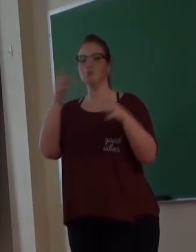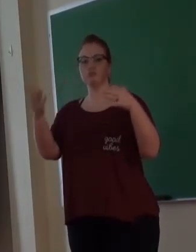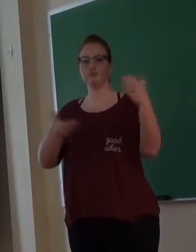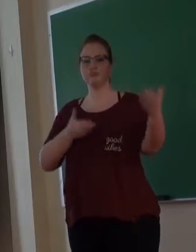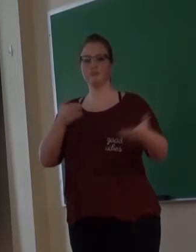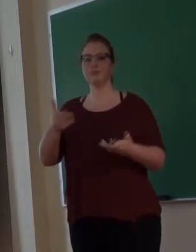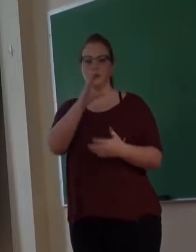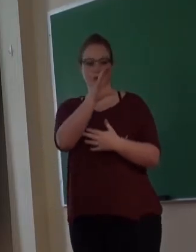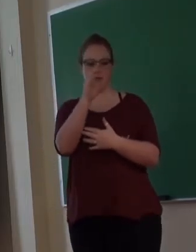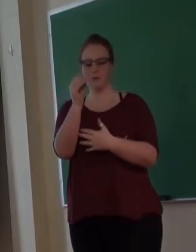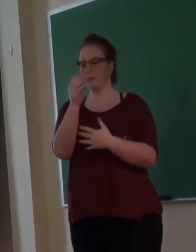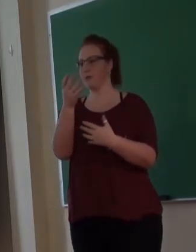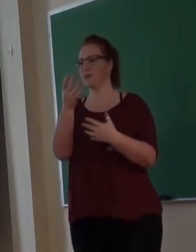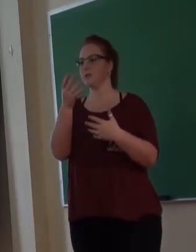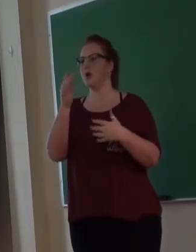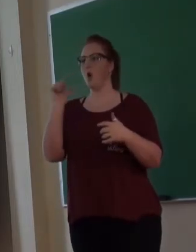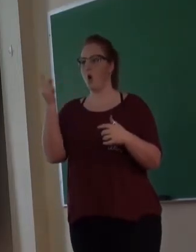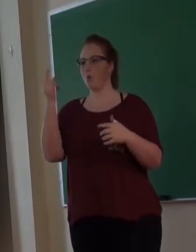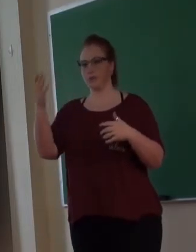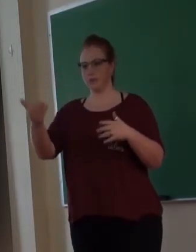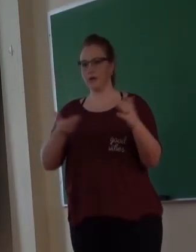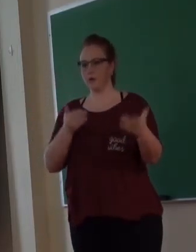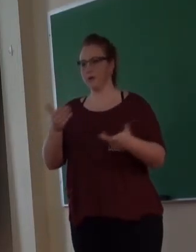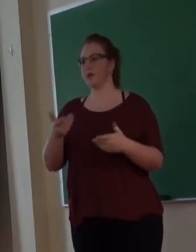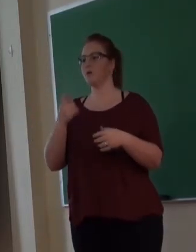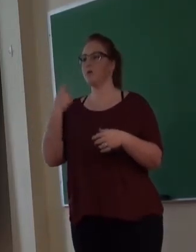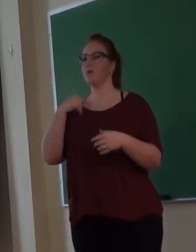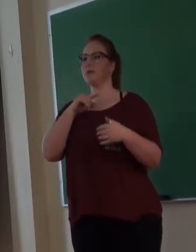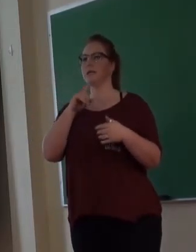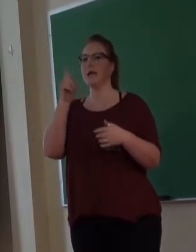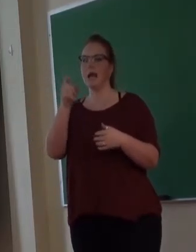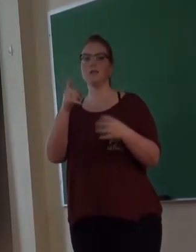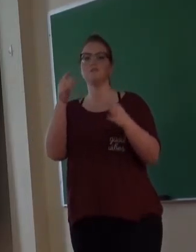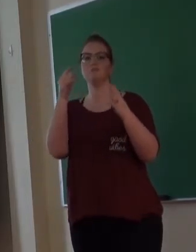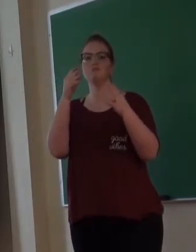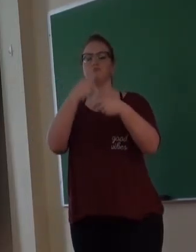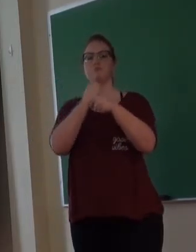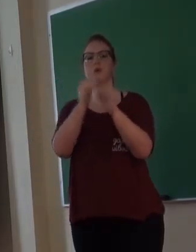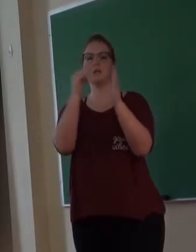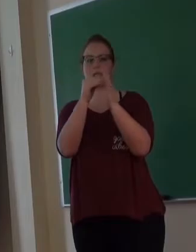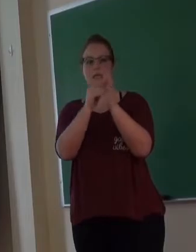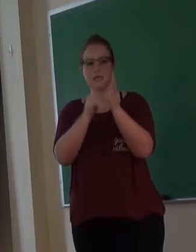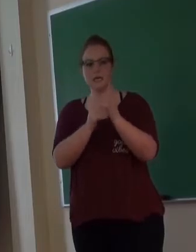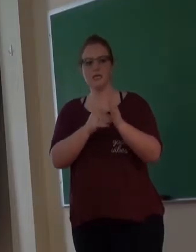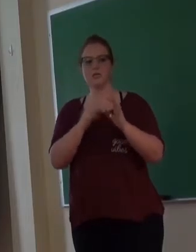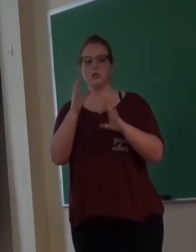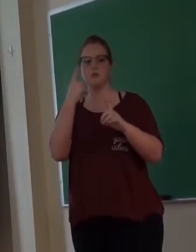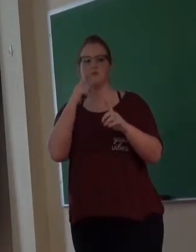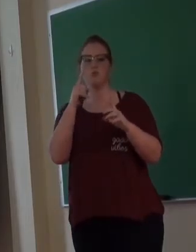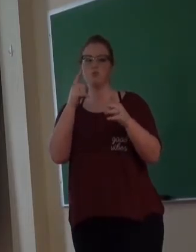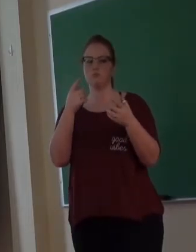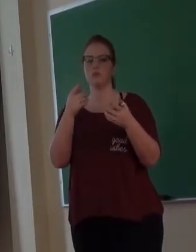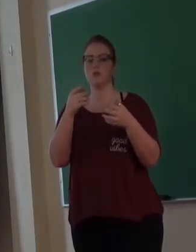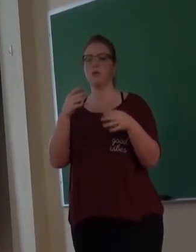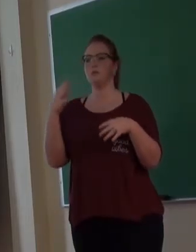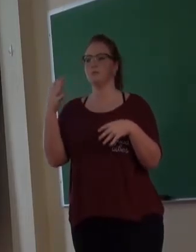always hiring. We ask them to come up with a list of skills that they look for in a new employee, okay? And